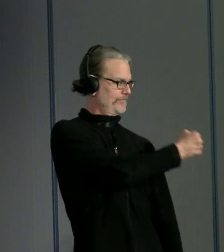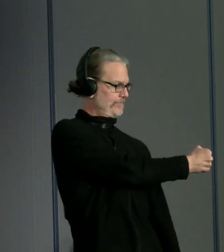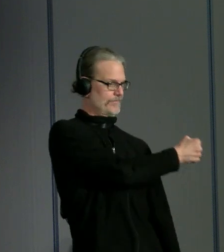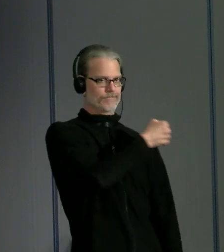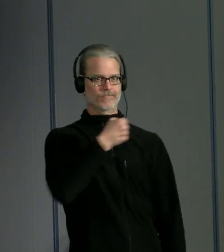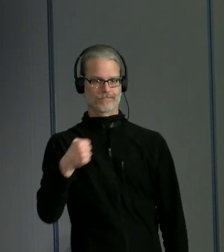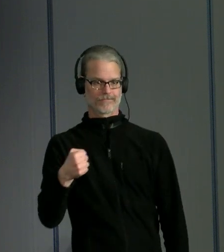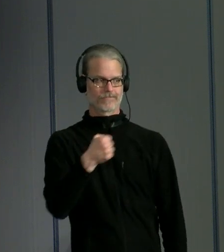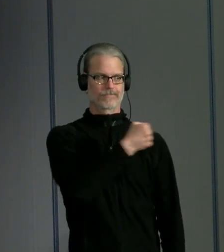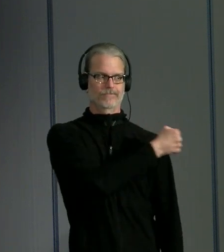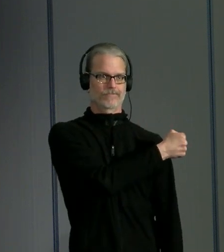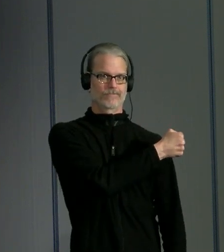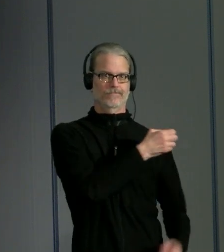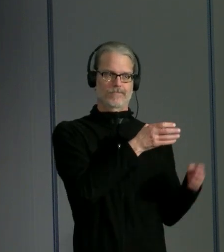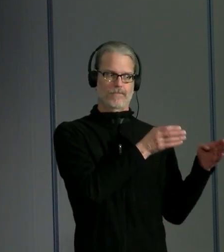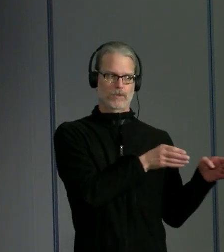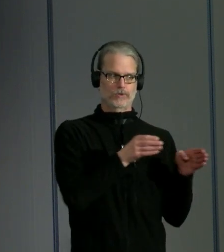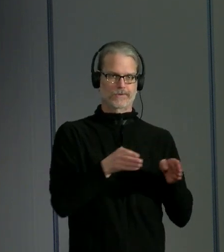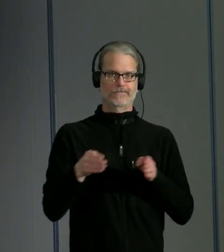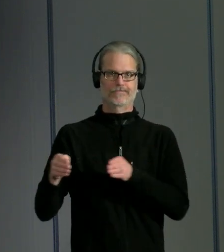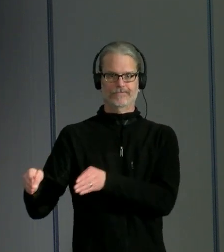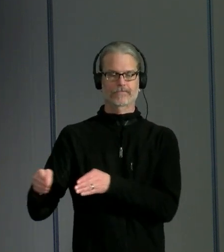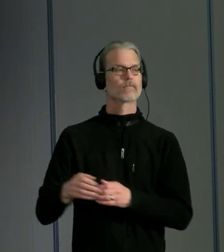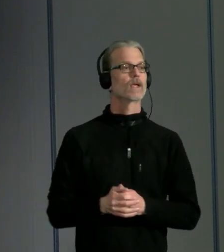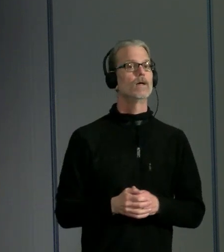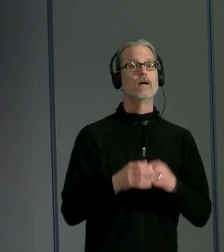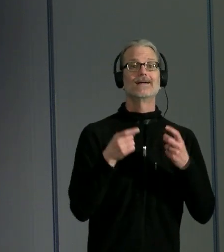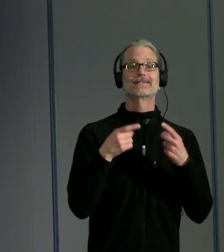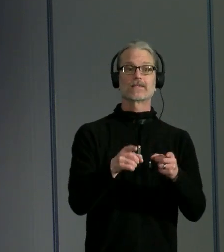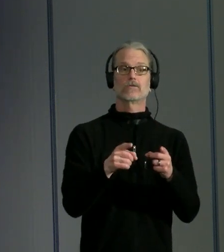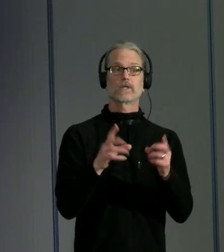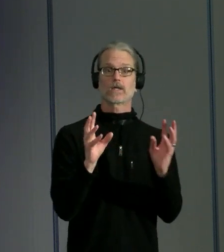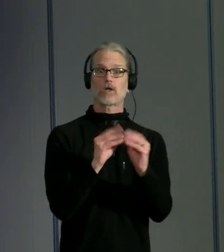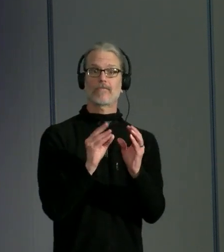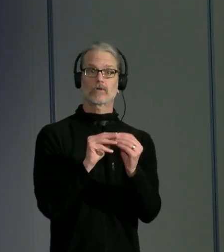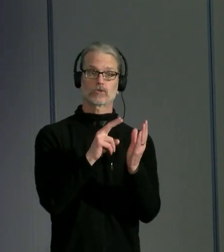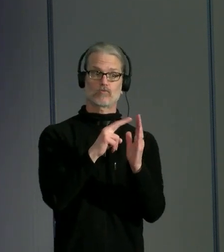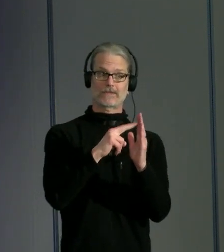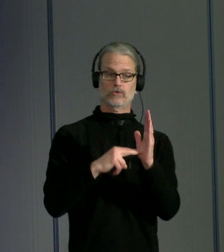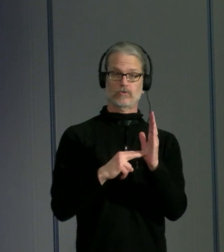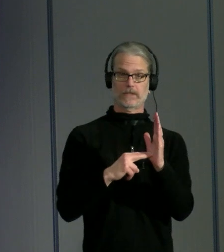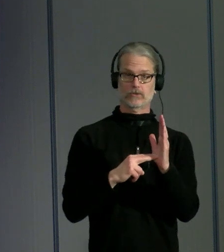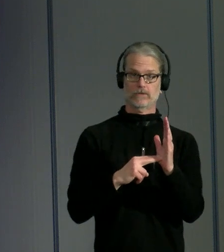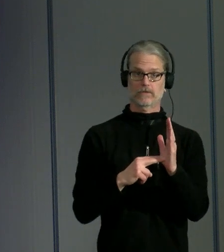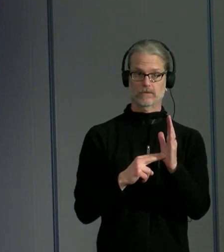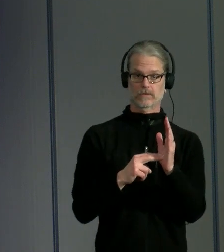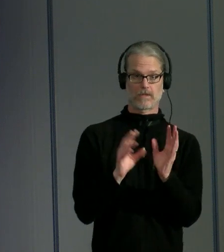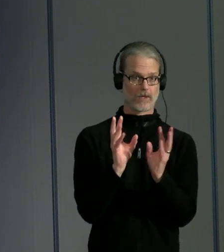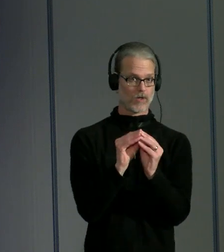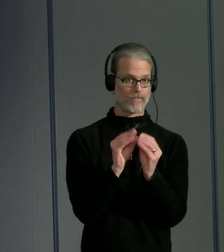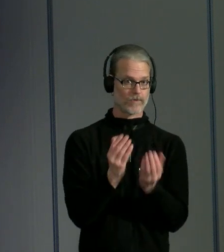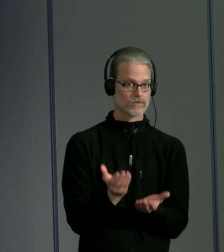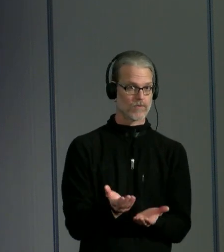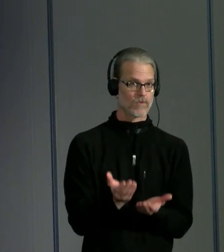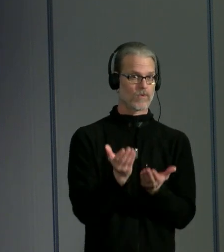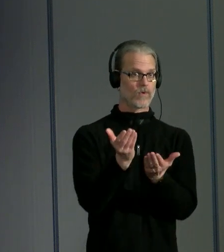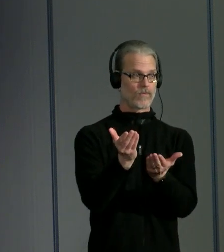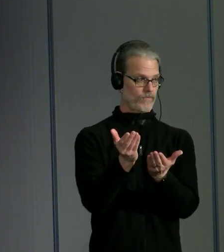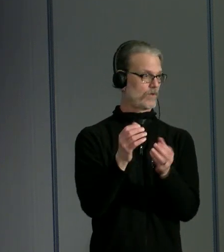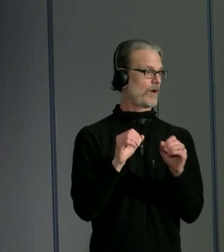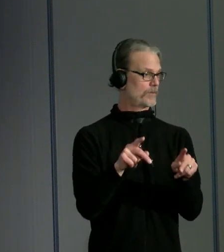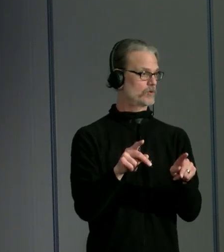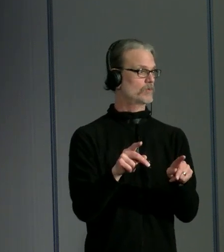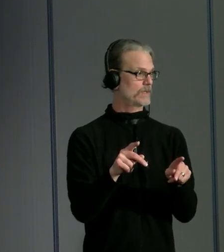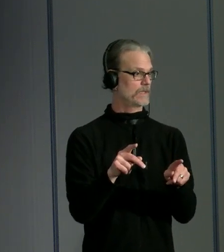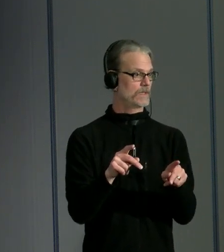to person. So during conference registration, the conference offered an opportunity to make